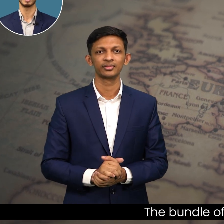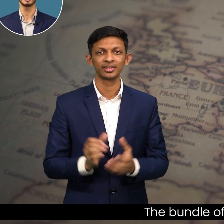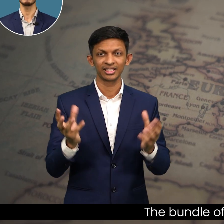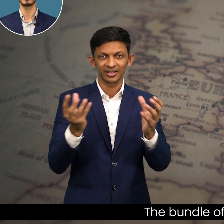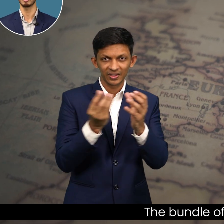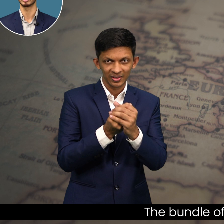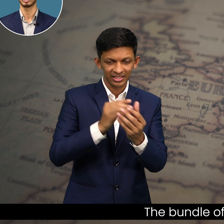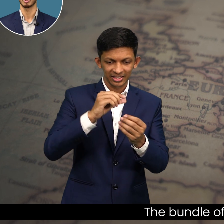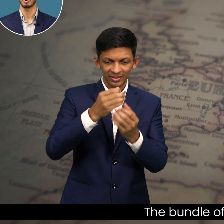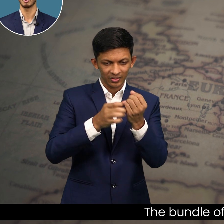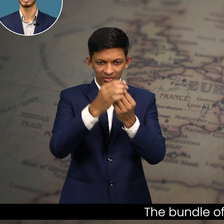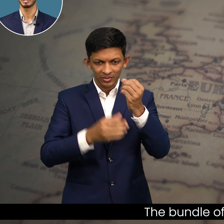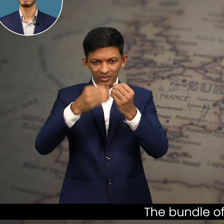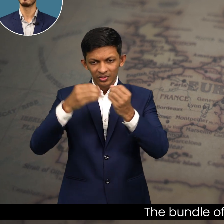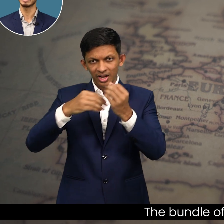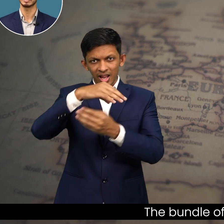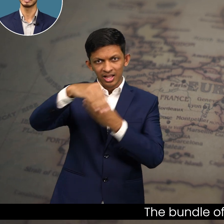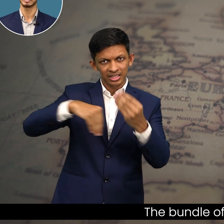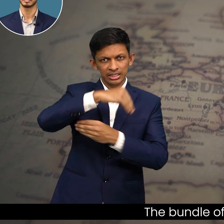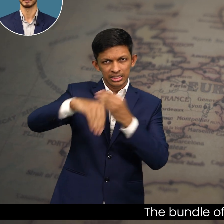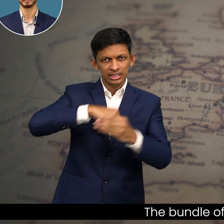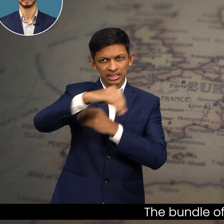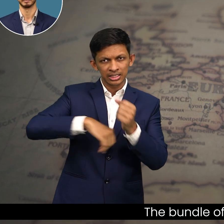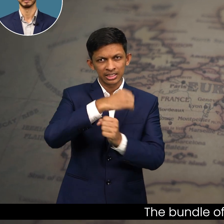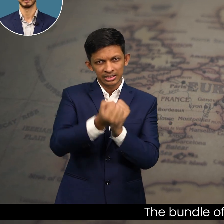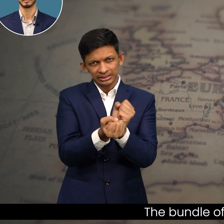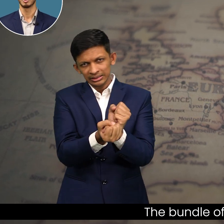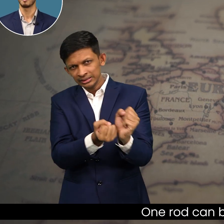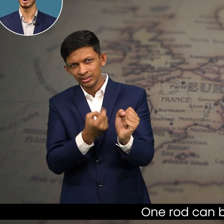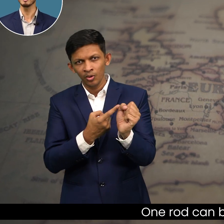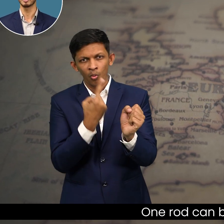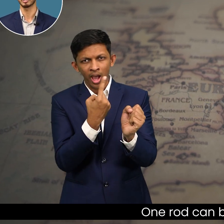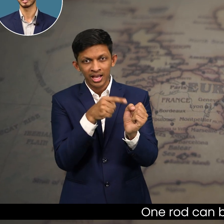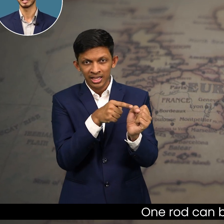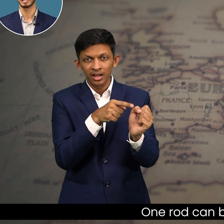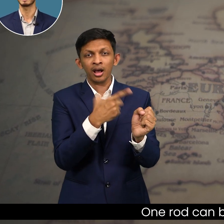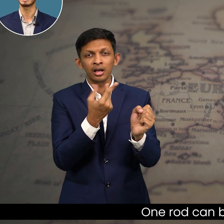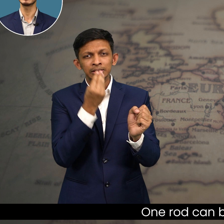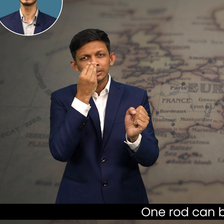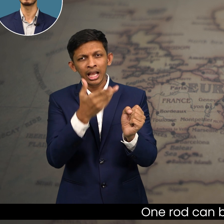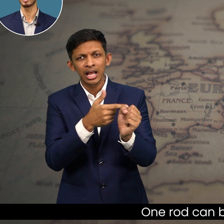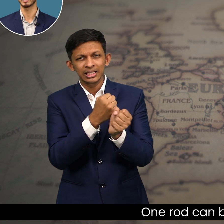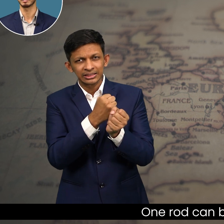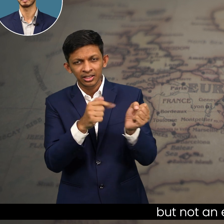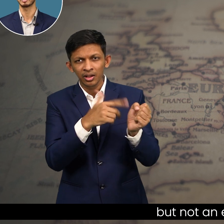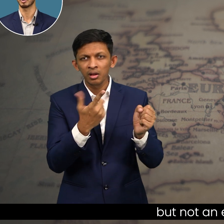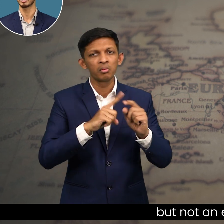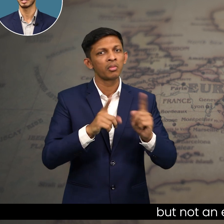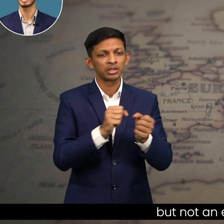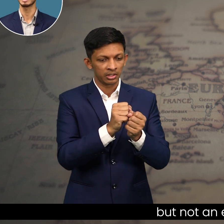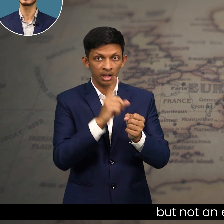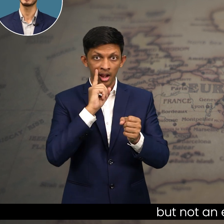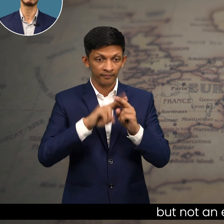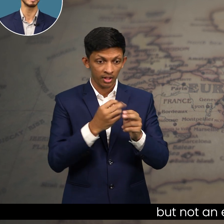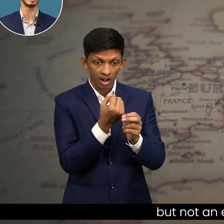The bundle of rods or faces. One rod can be easily broken but not